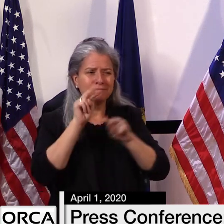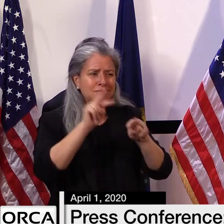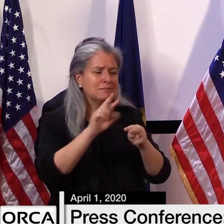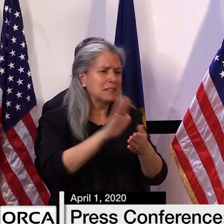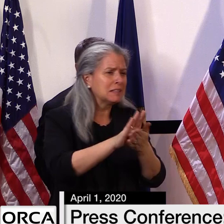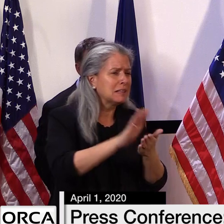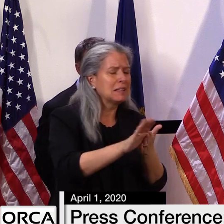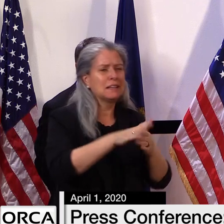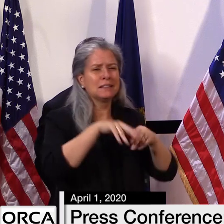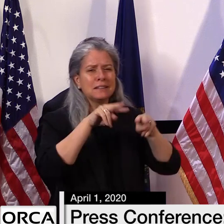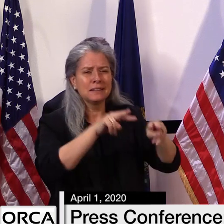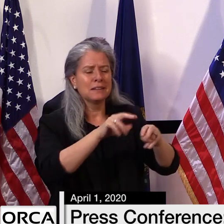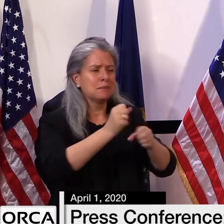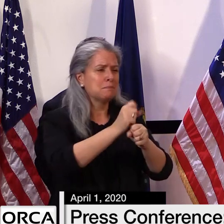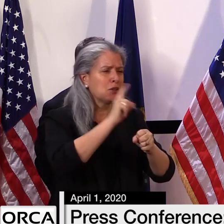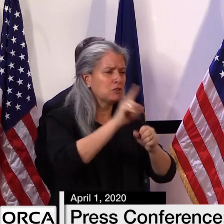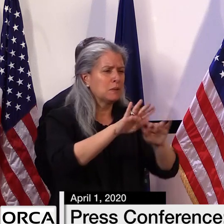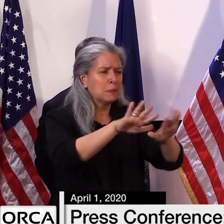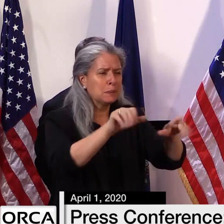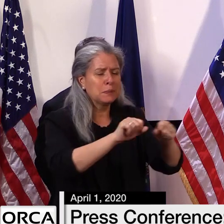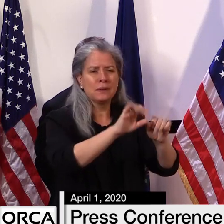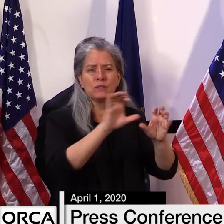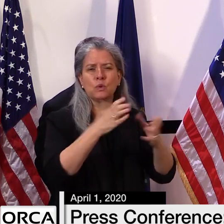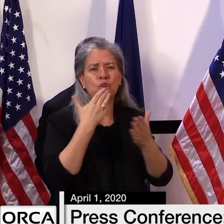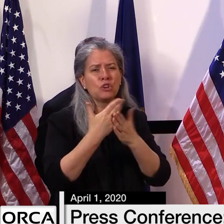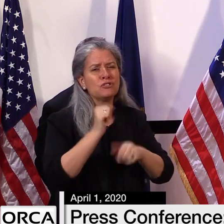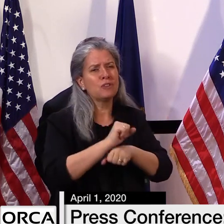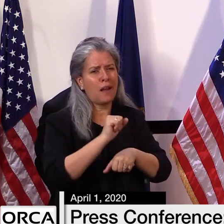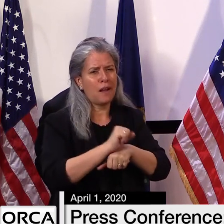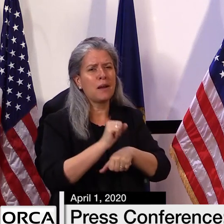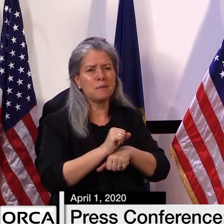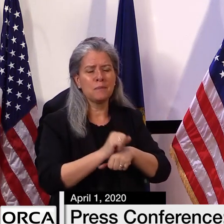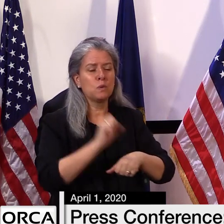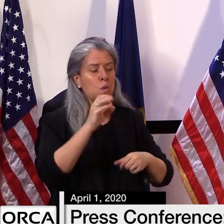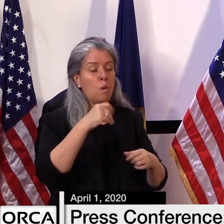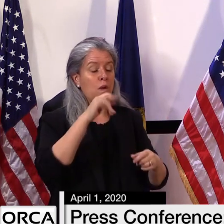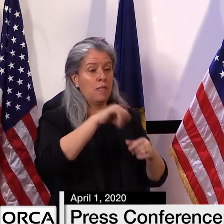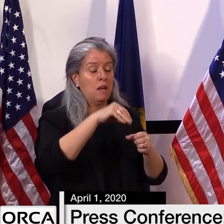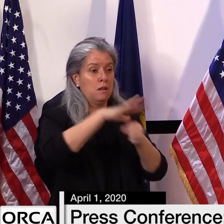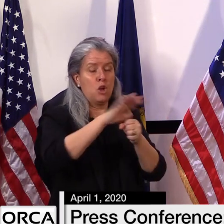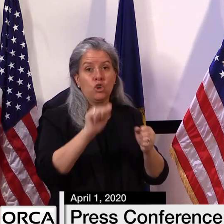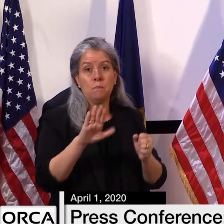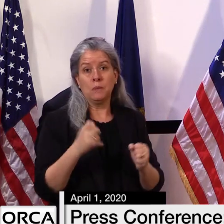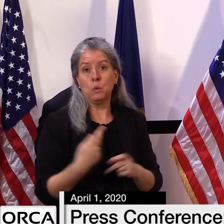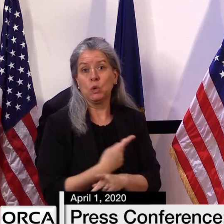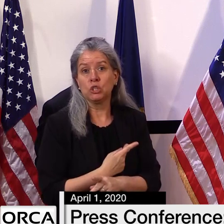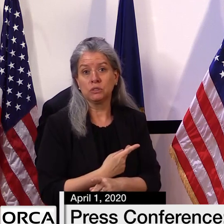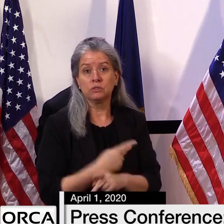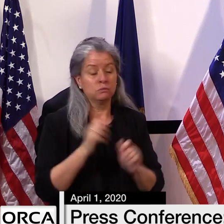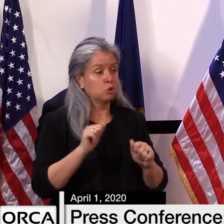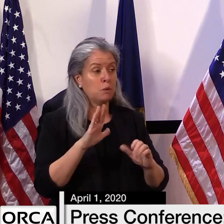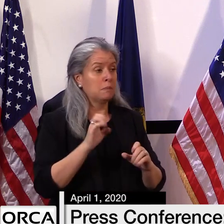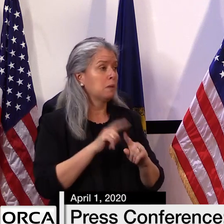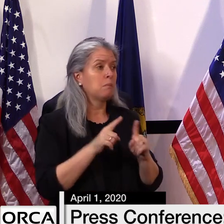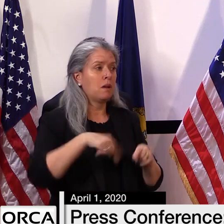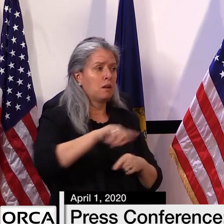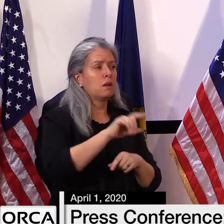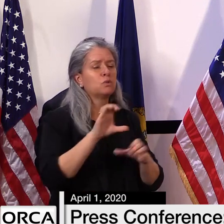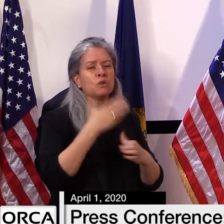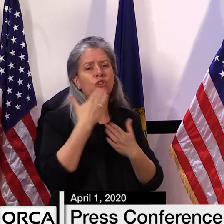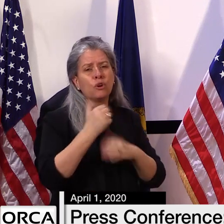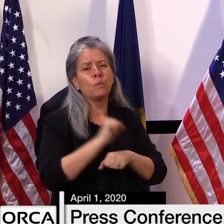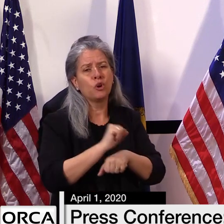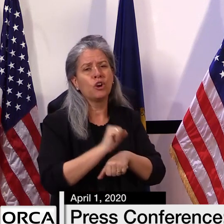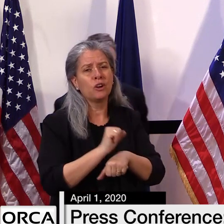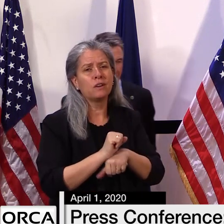the opportunity to really nip things in the bud, so to speak, and really work productively. I think the